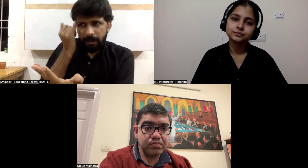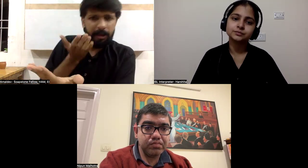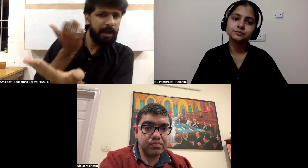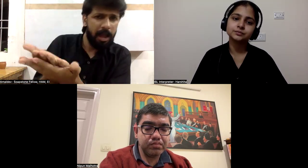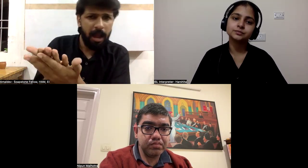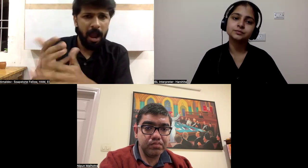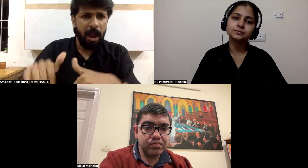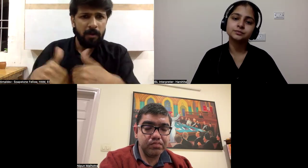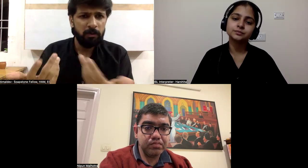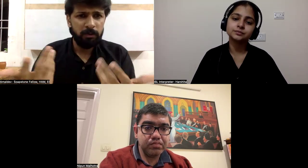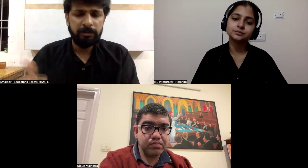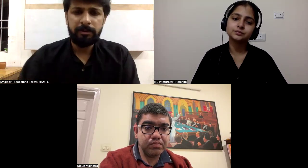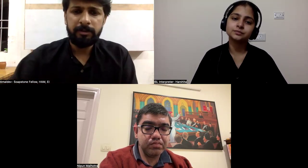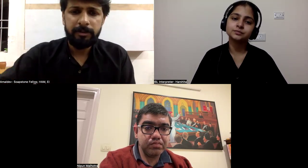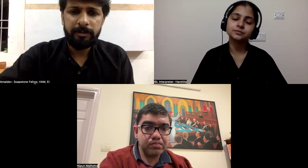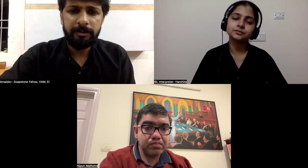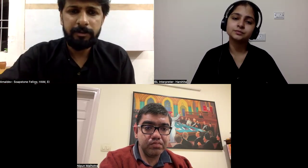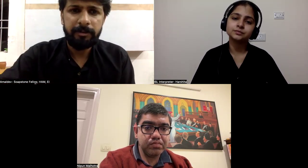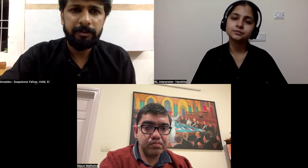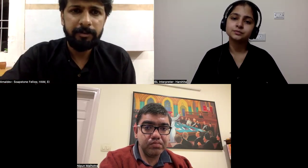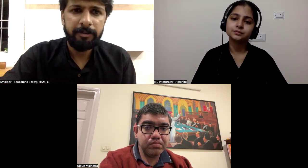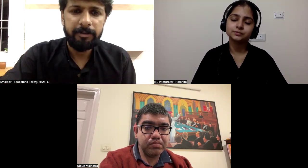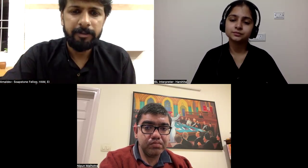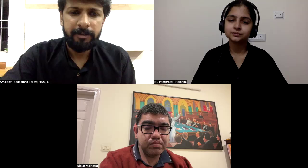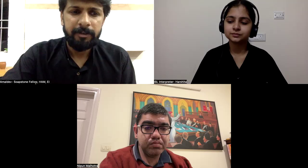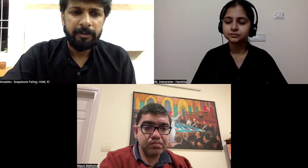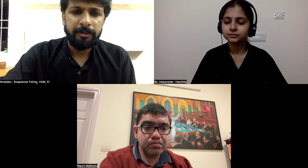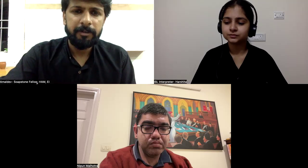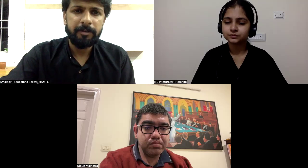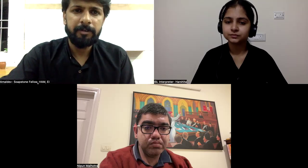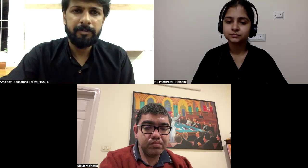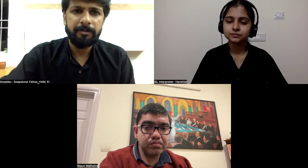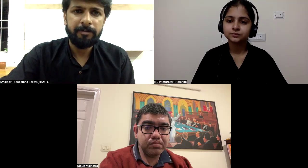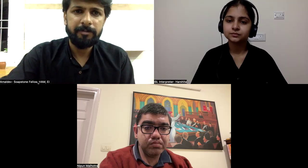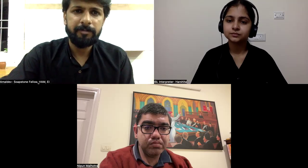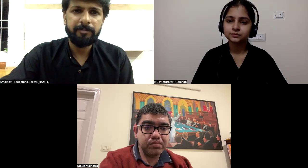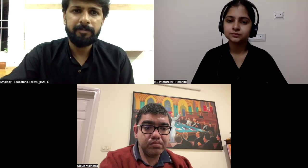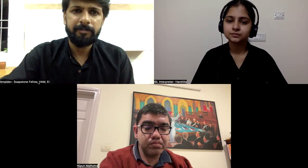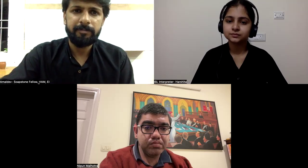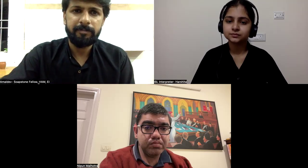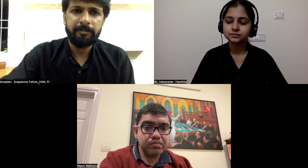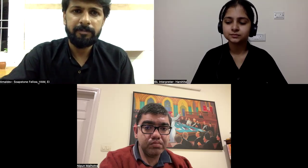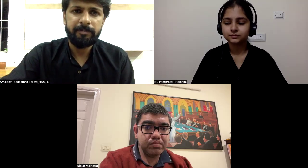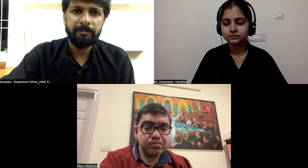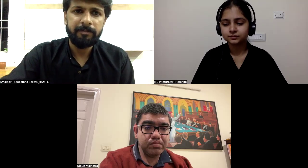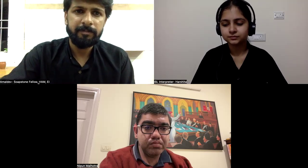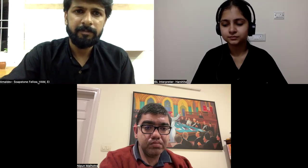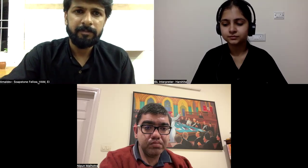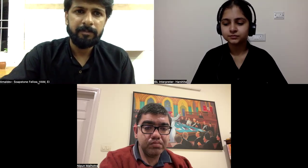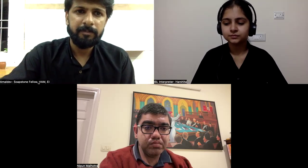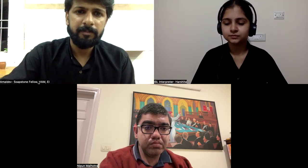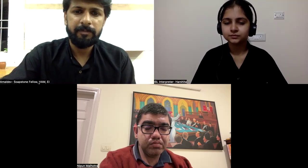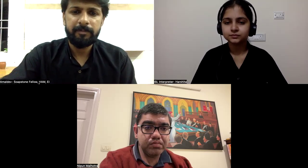intersectionality there. How could we, what suggestions would you propose to be able to resolve, to be able to provide